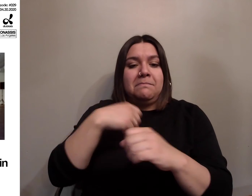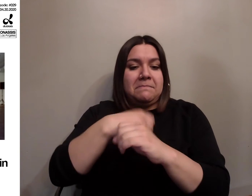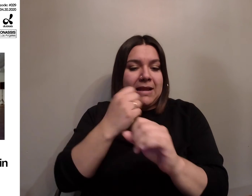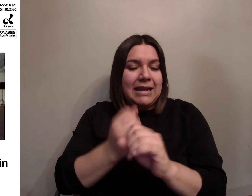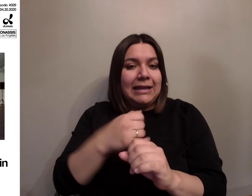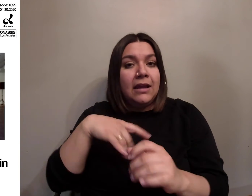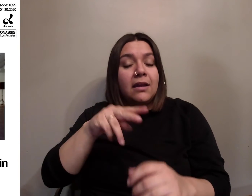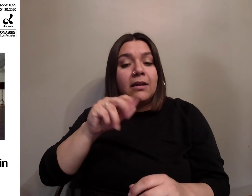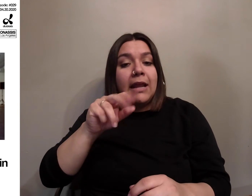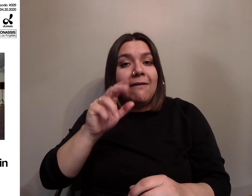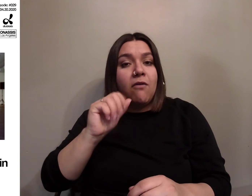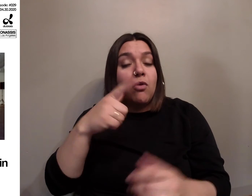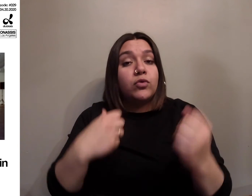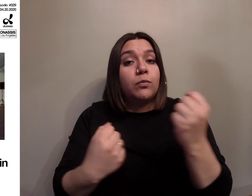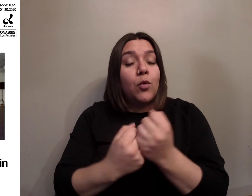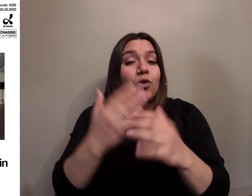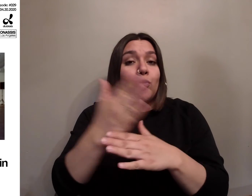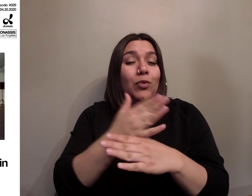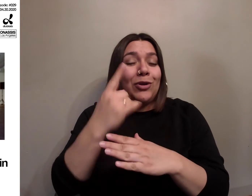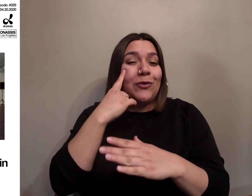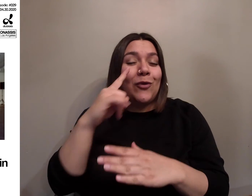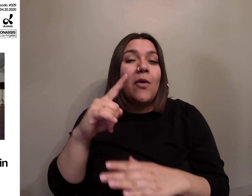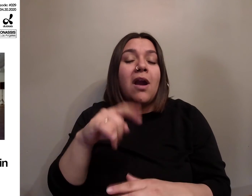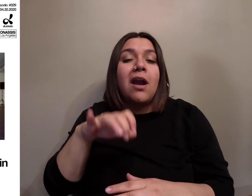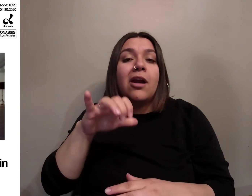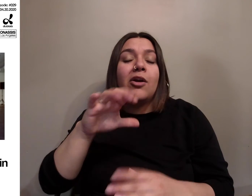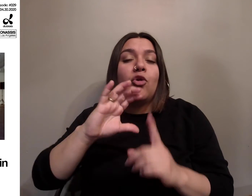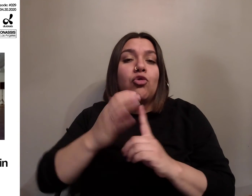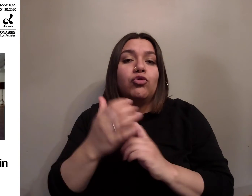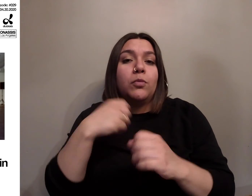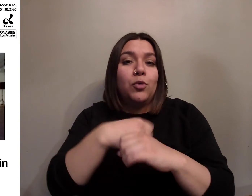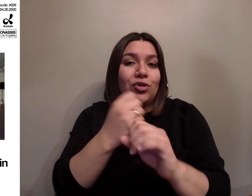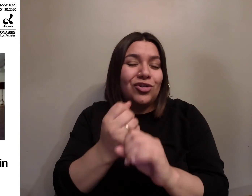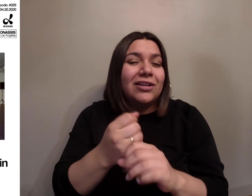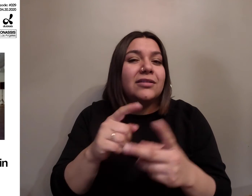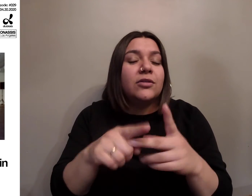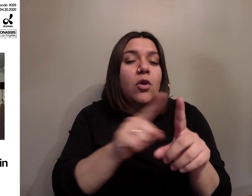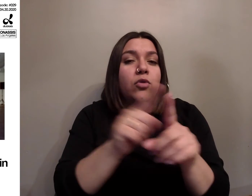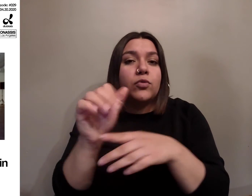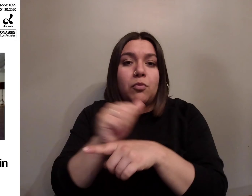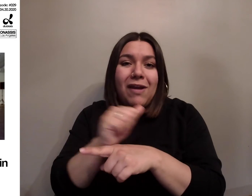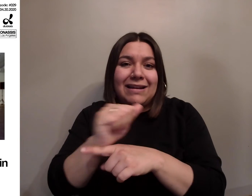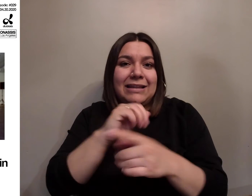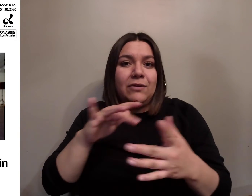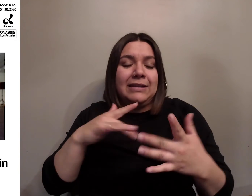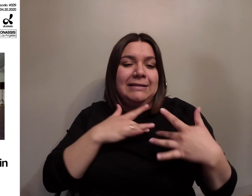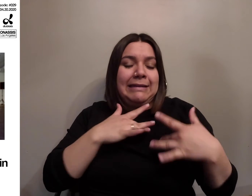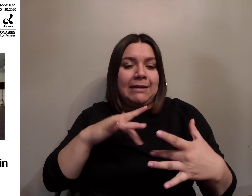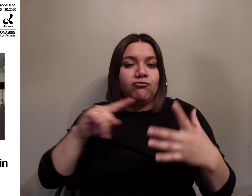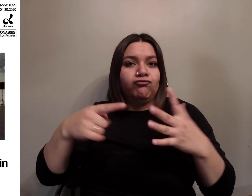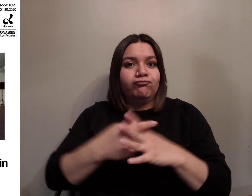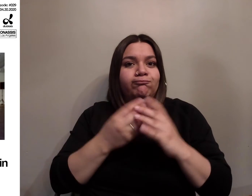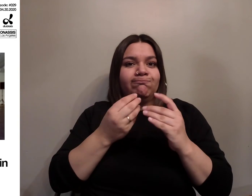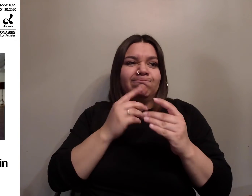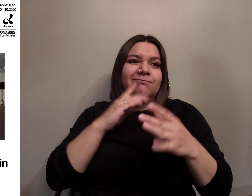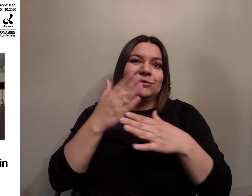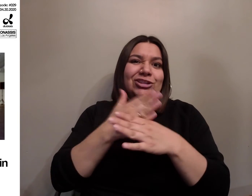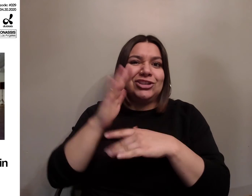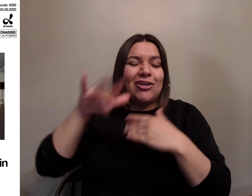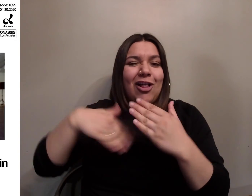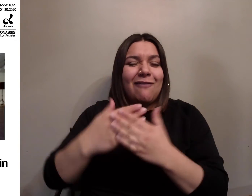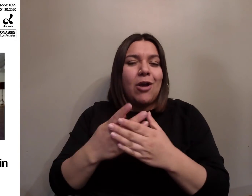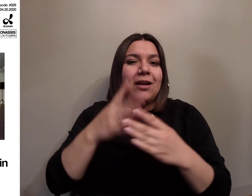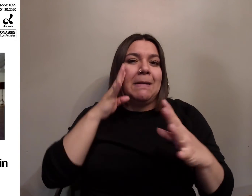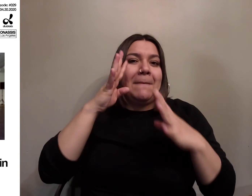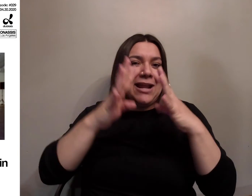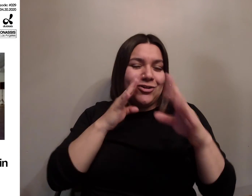mutually beneficial, holistic, and emergent ways. And my favorite, Naval is a container for the